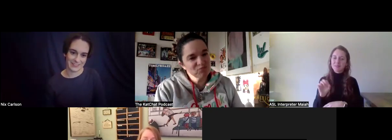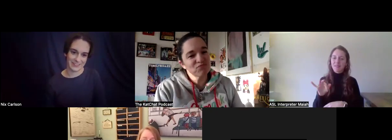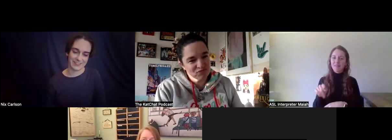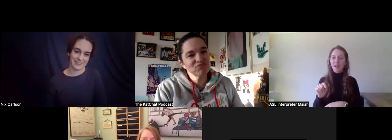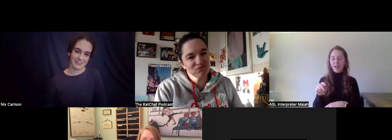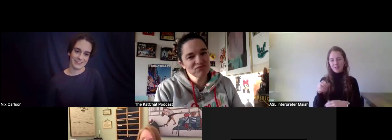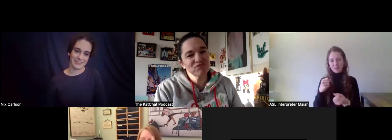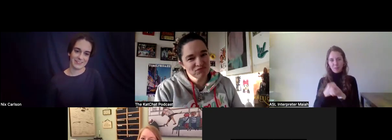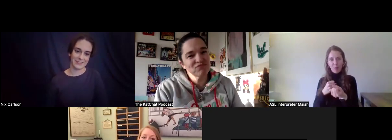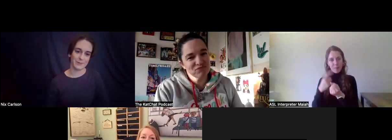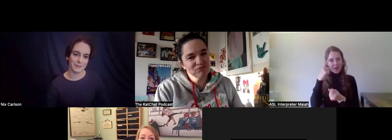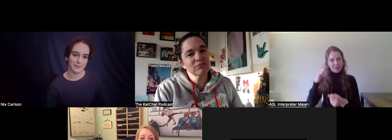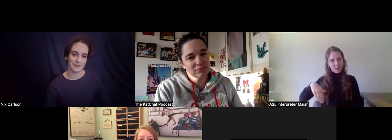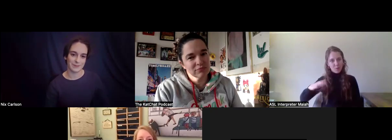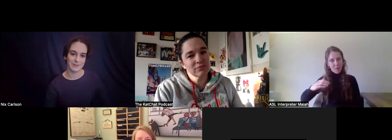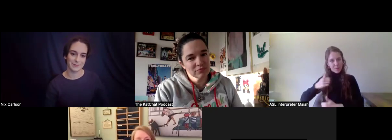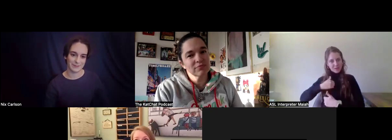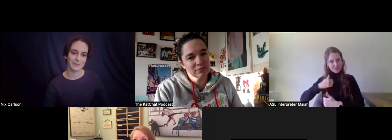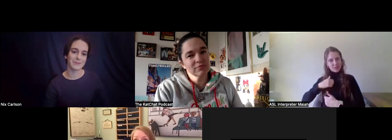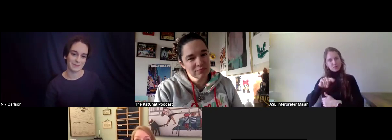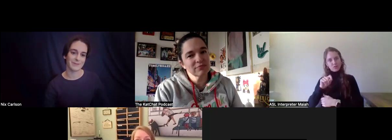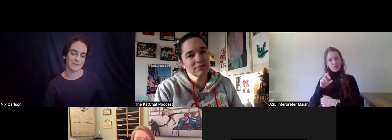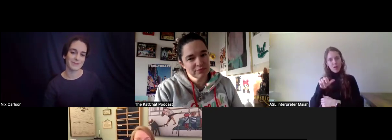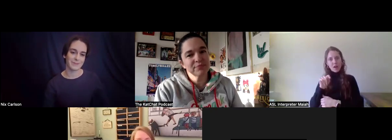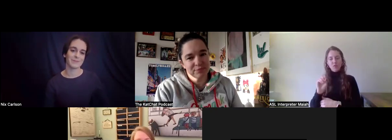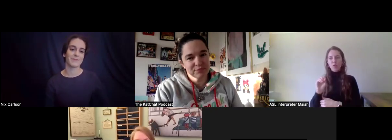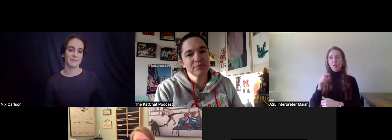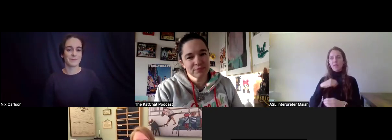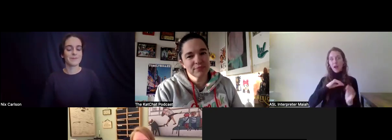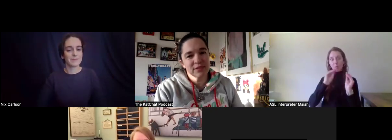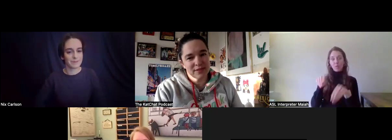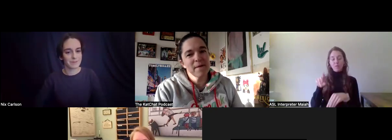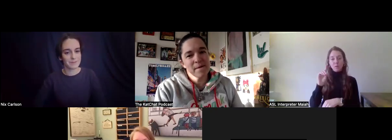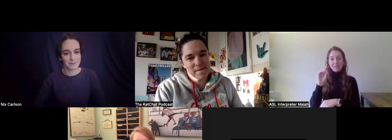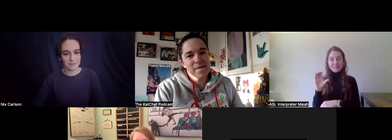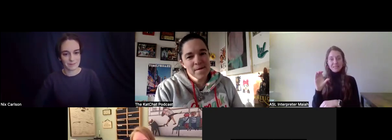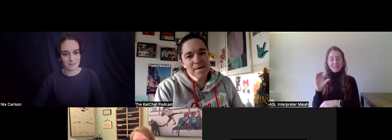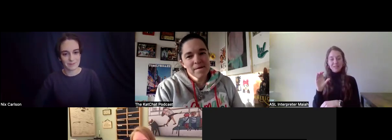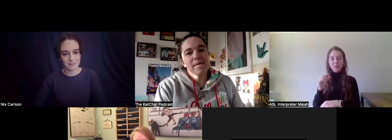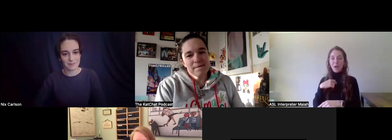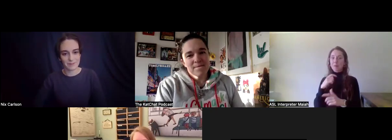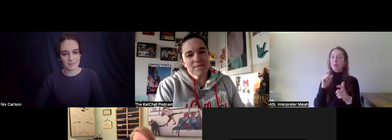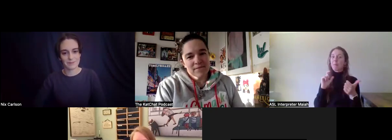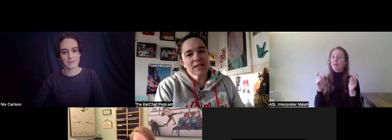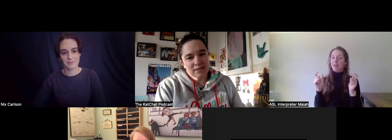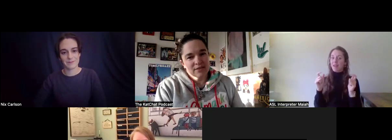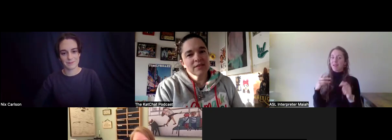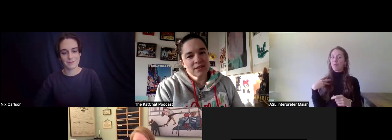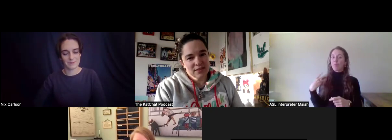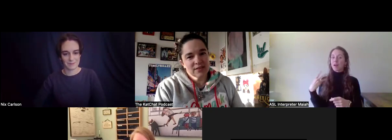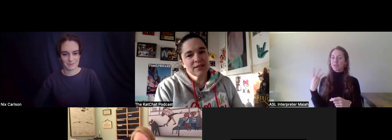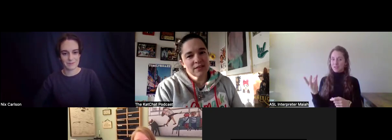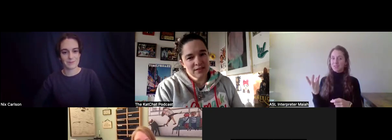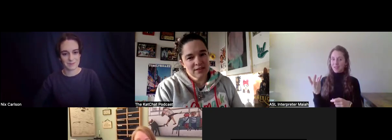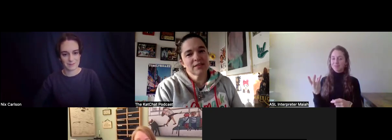lived in DC for 36 years, so I'm a big Washington fan, even though I